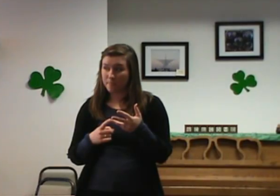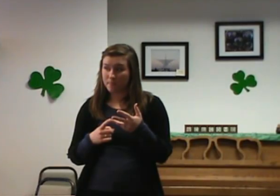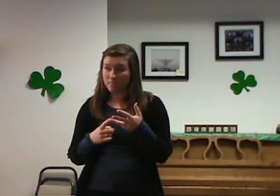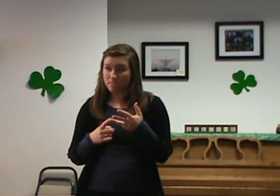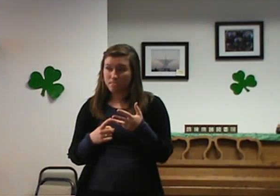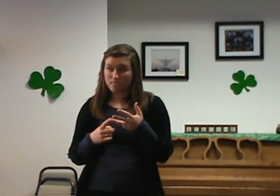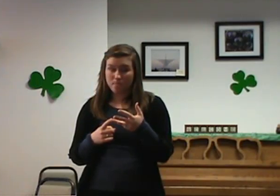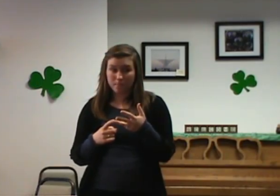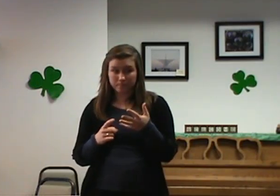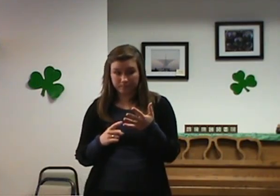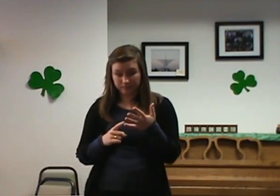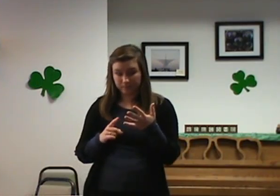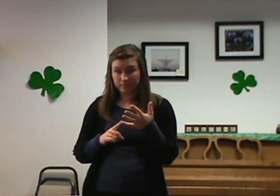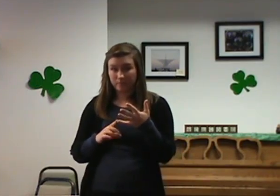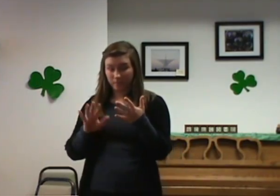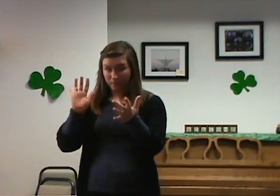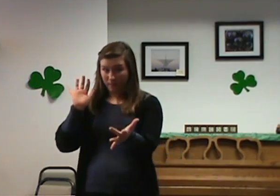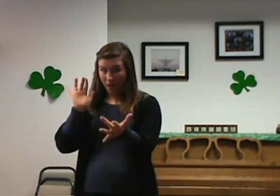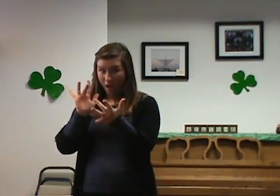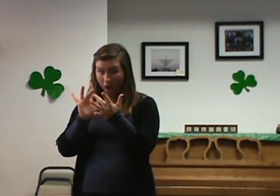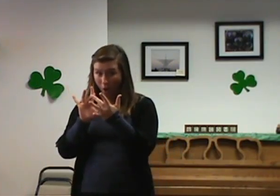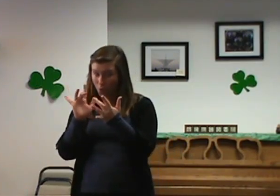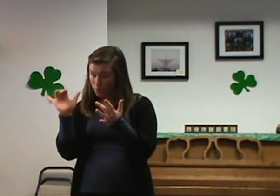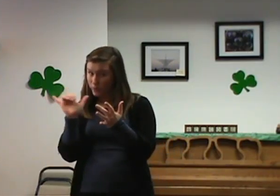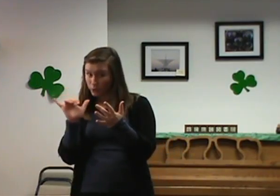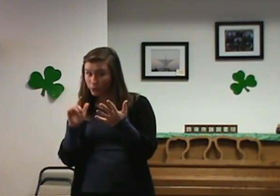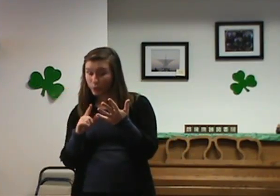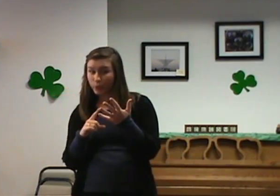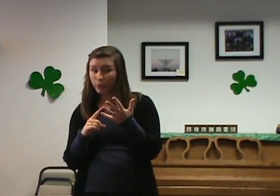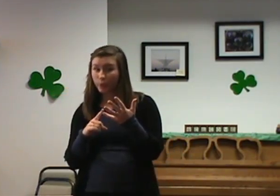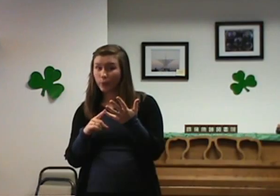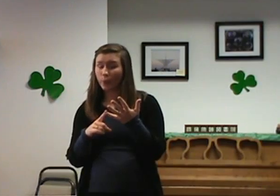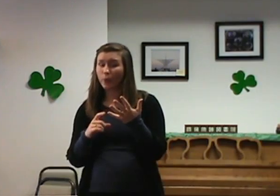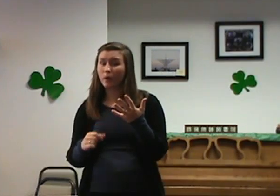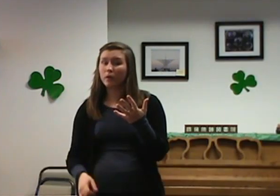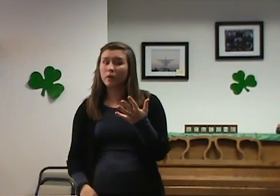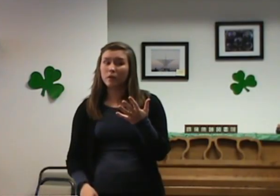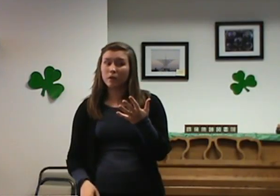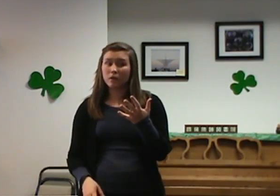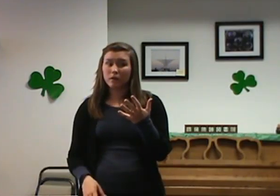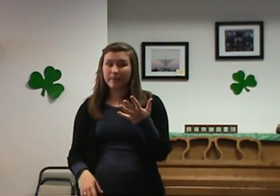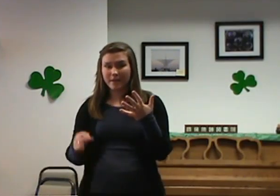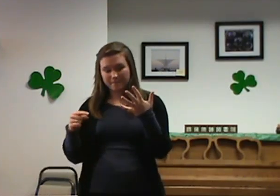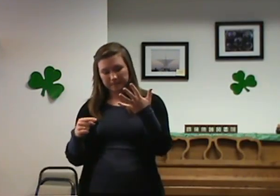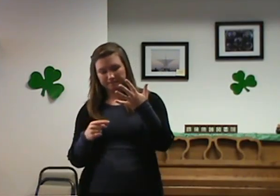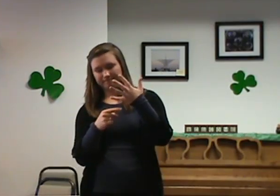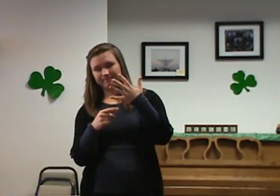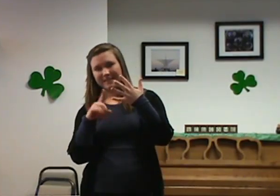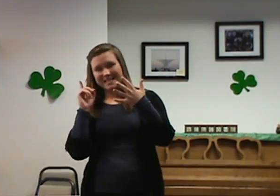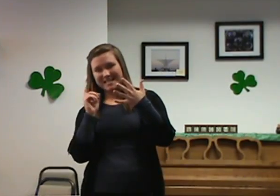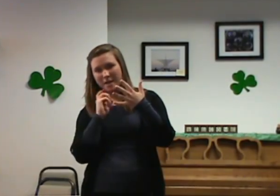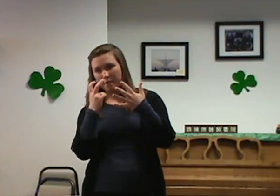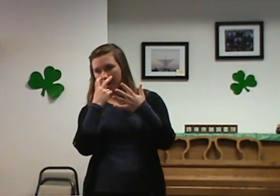then we have the outreach person and the deaf blind specialist. Well, they're basically the